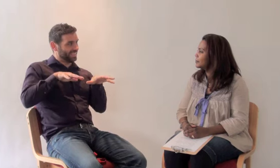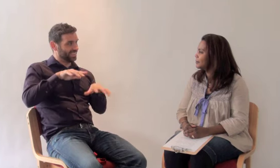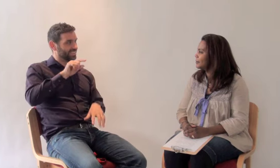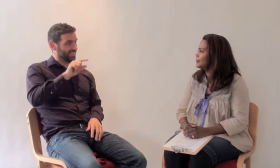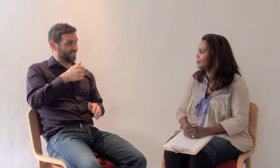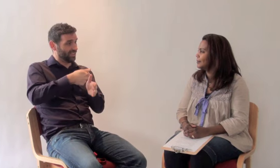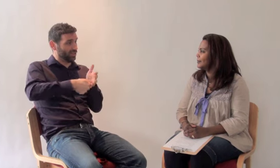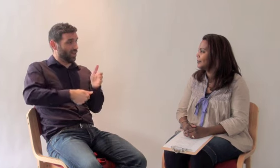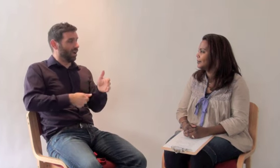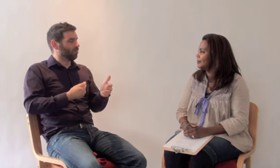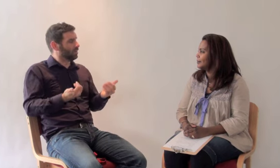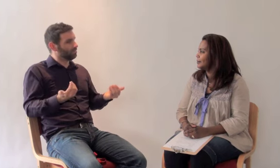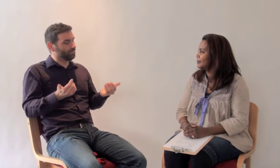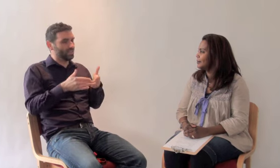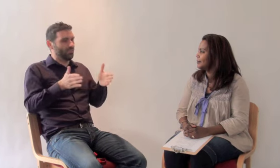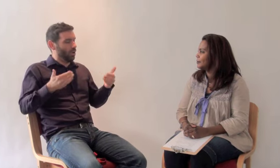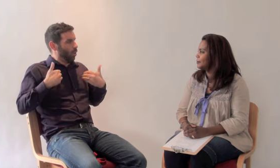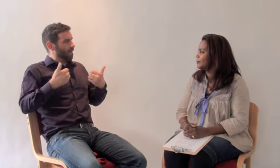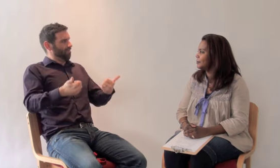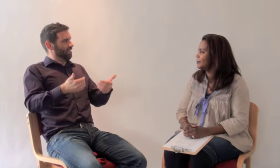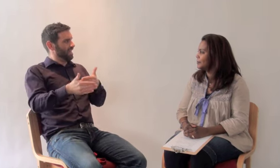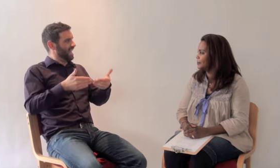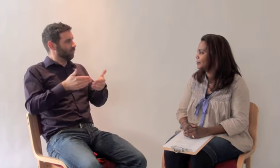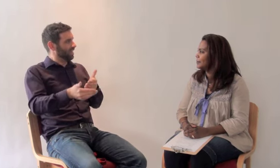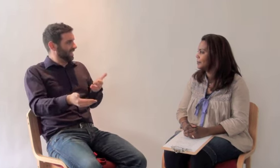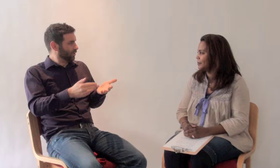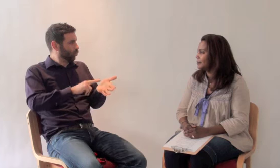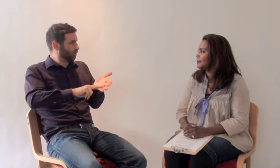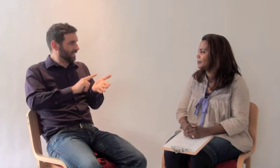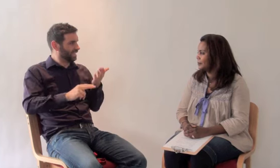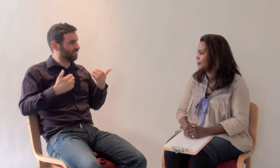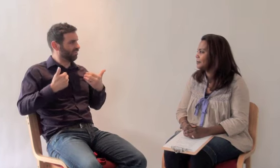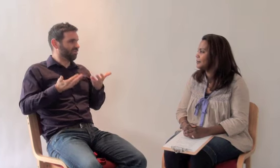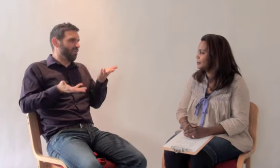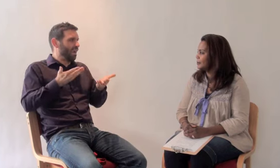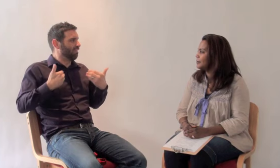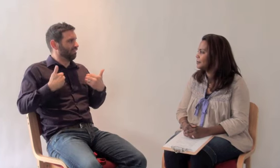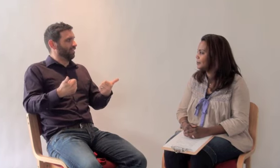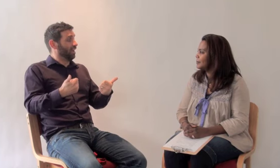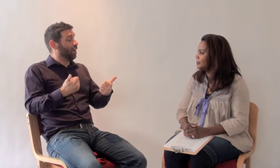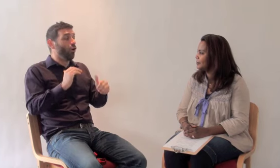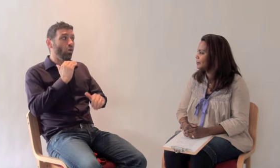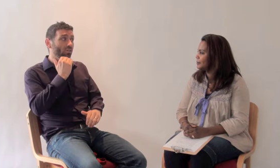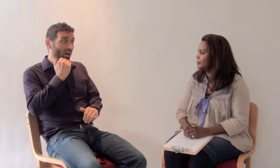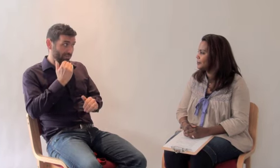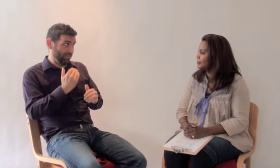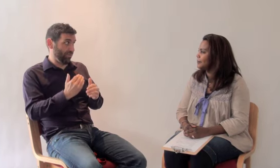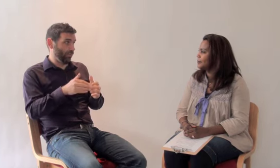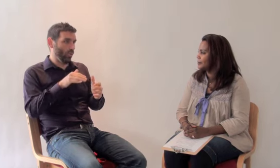I think I panicked a little bit at the beginning. You know, I'm generally quite fit anyway. I'm normally quite fit. Not